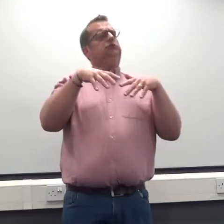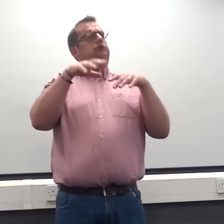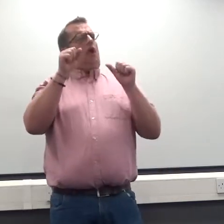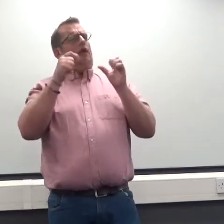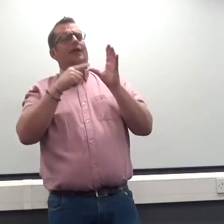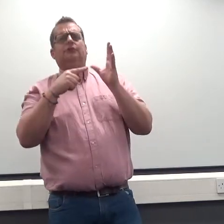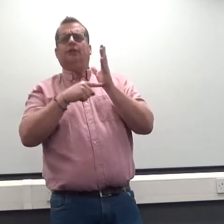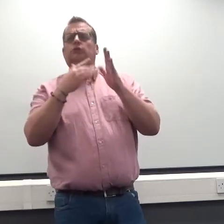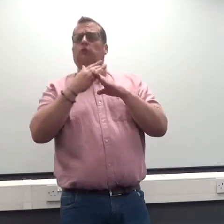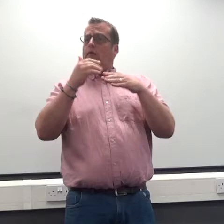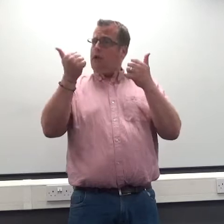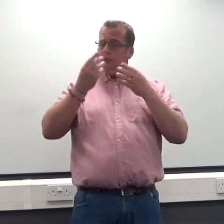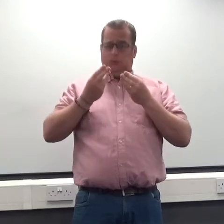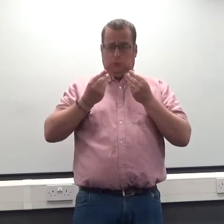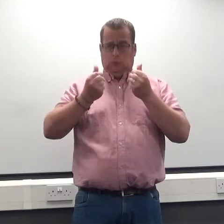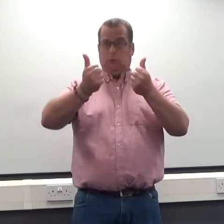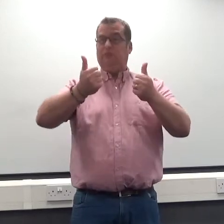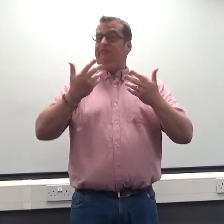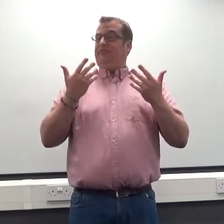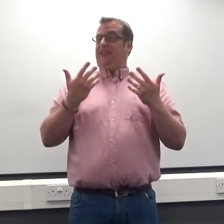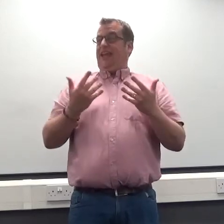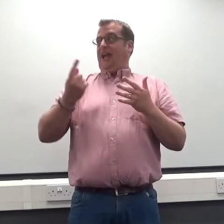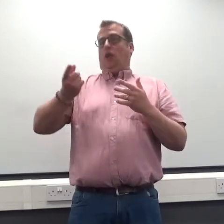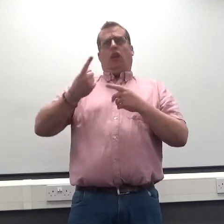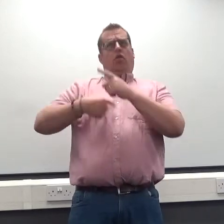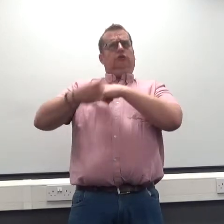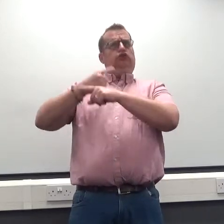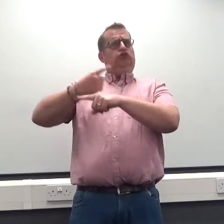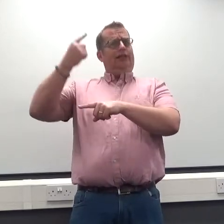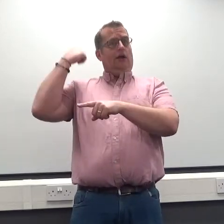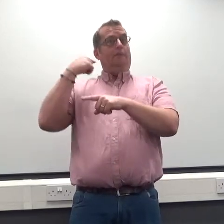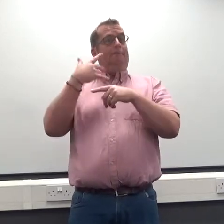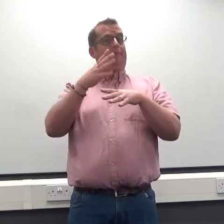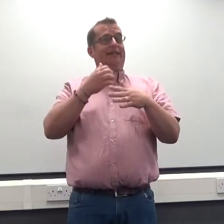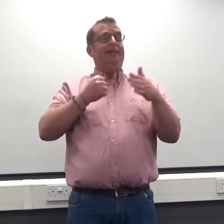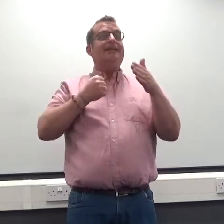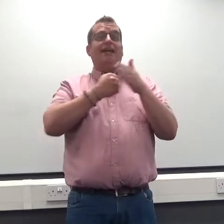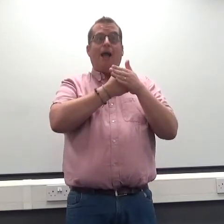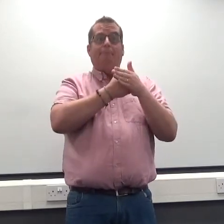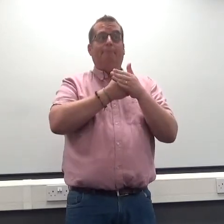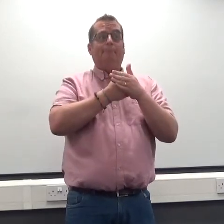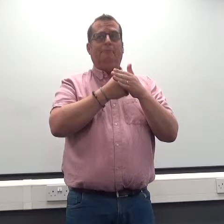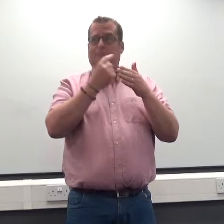And then that's why I have to explain all of these hours are needed in order to